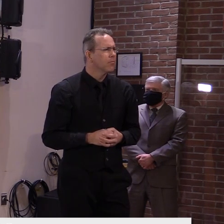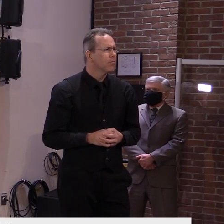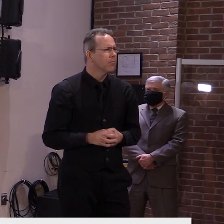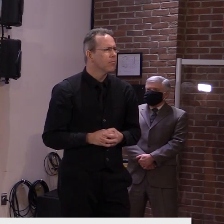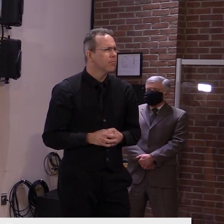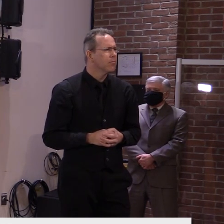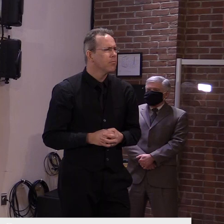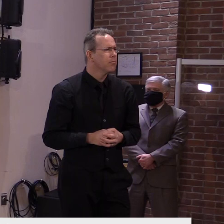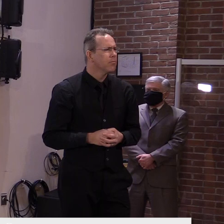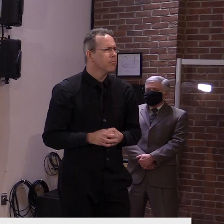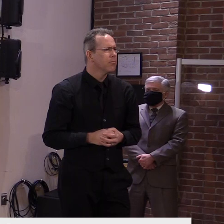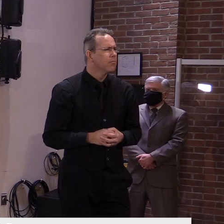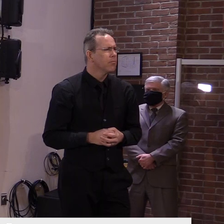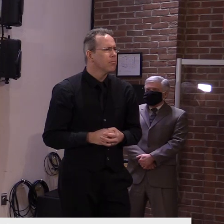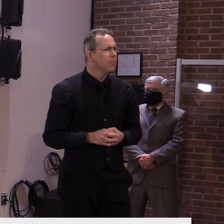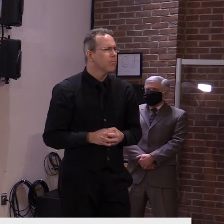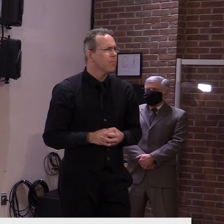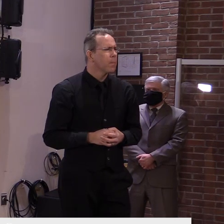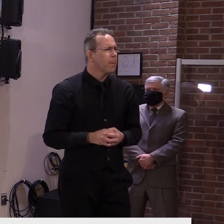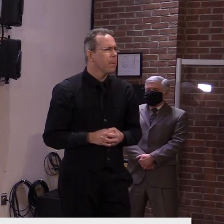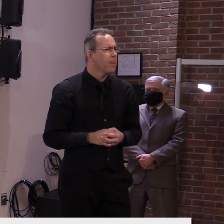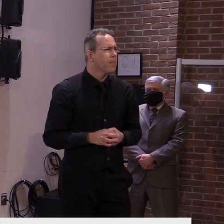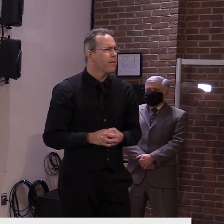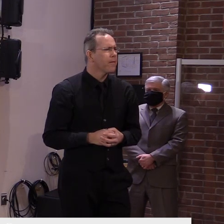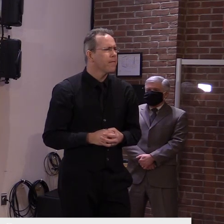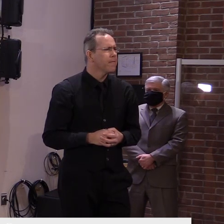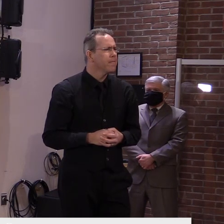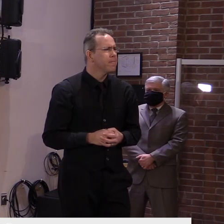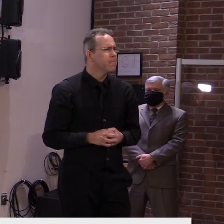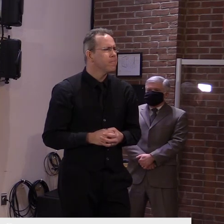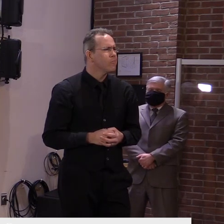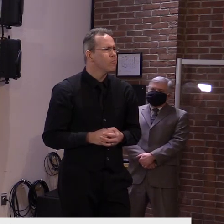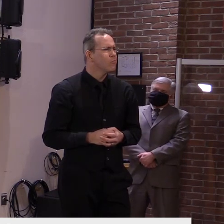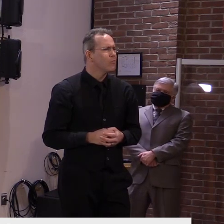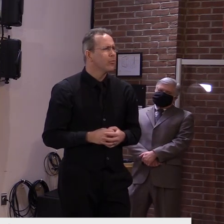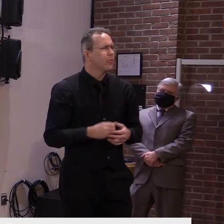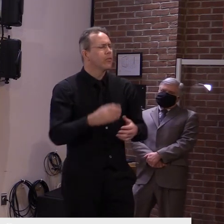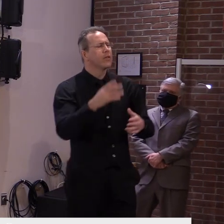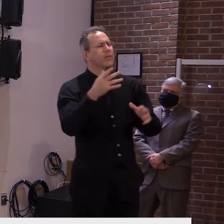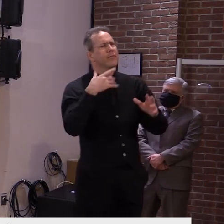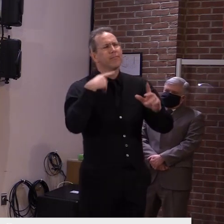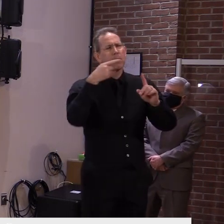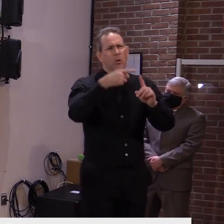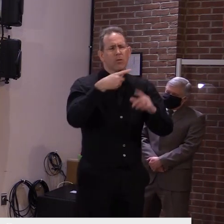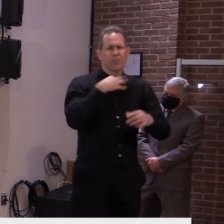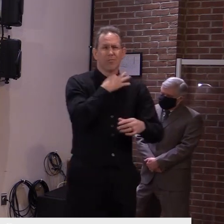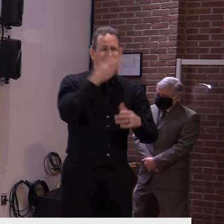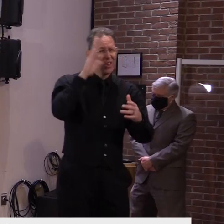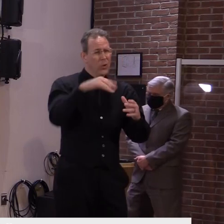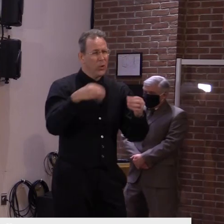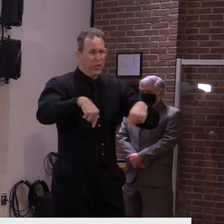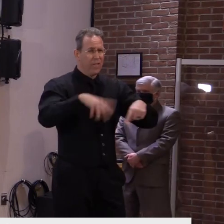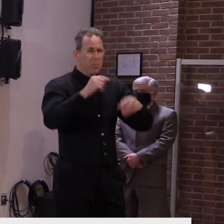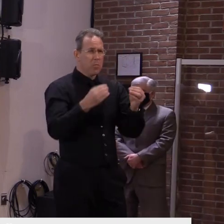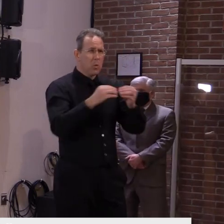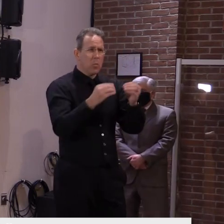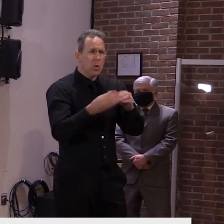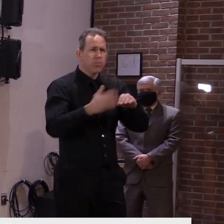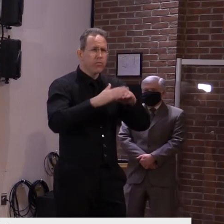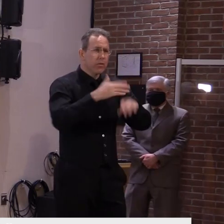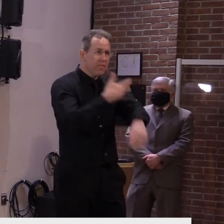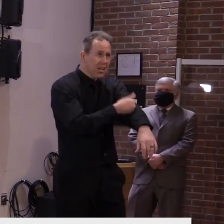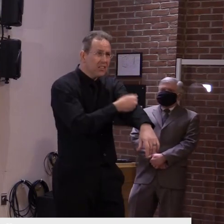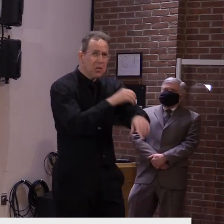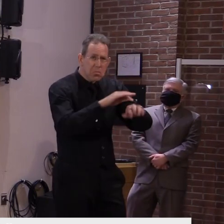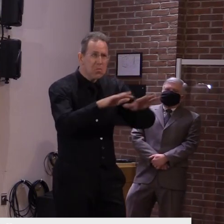vaccinated. We'll continue to offer testing as we have. It's open to anyone who